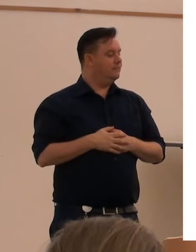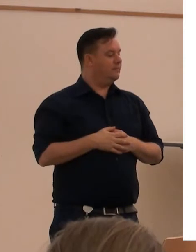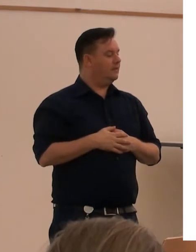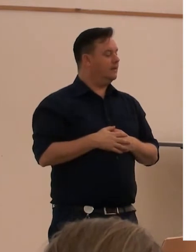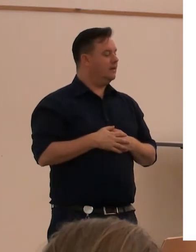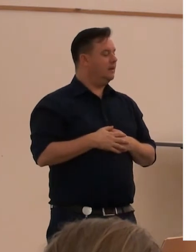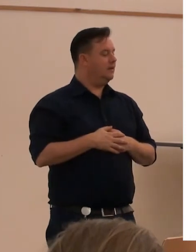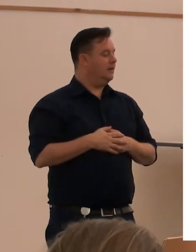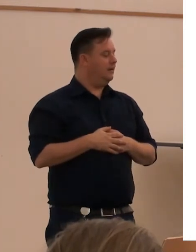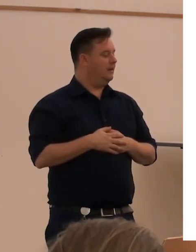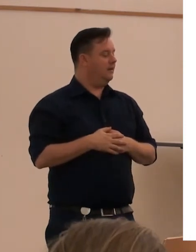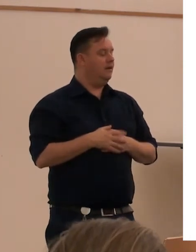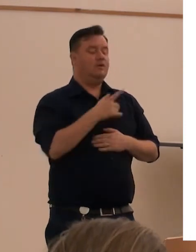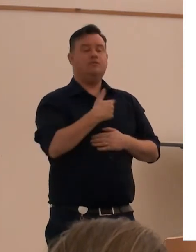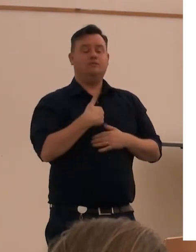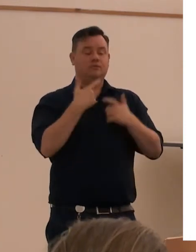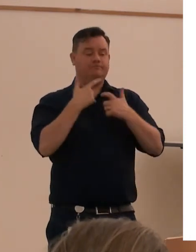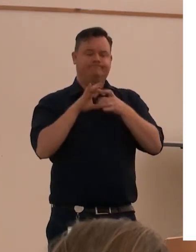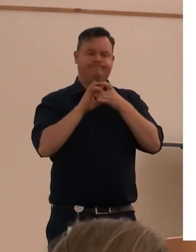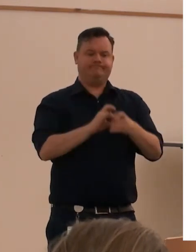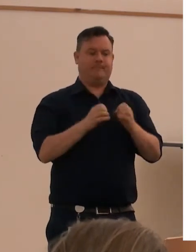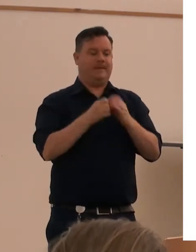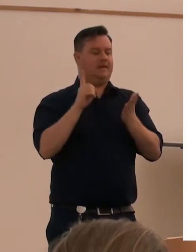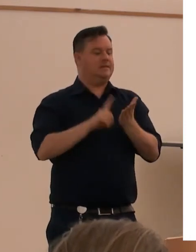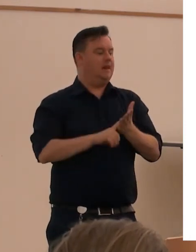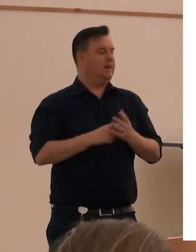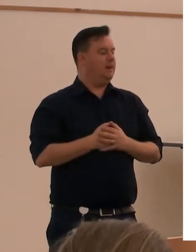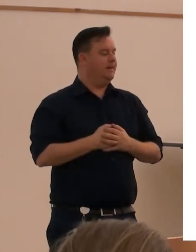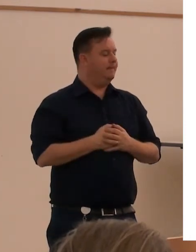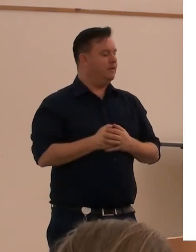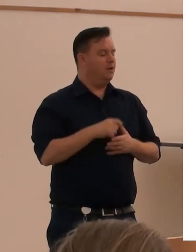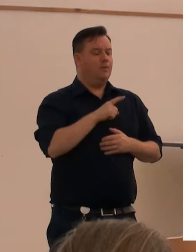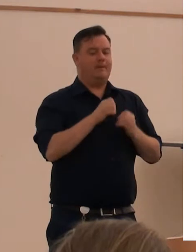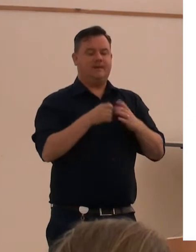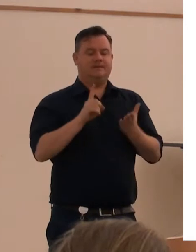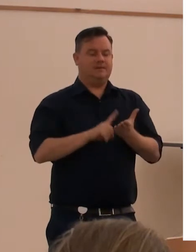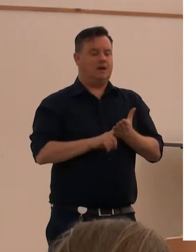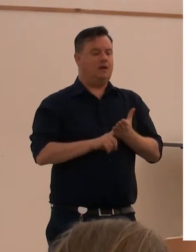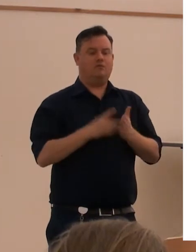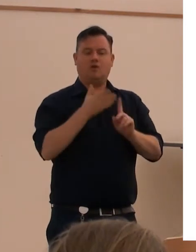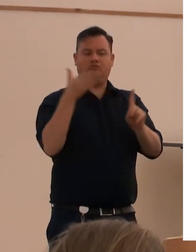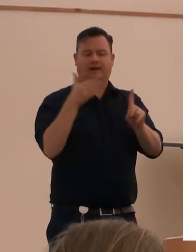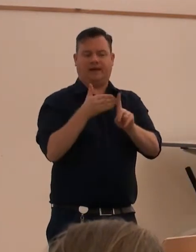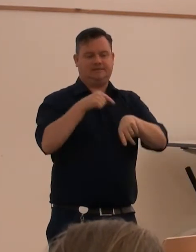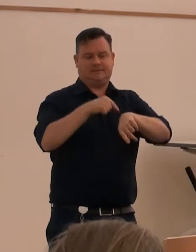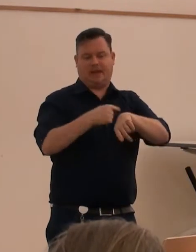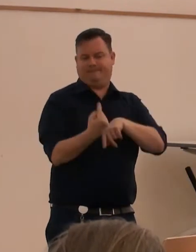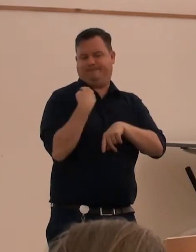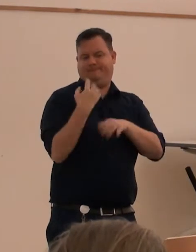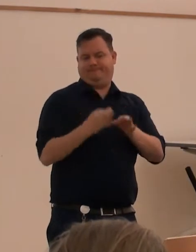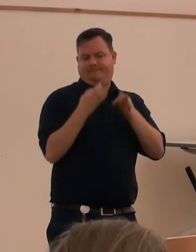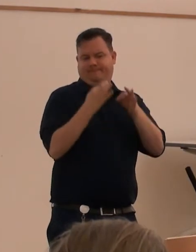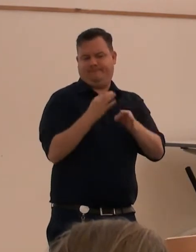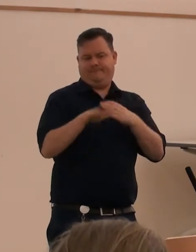work, it really concerns British Sign Language. Because British Sign Language was not recognised officially